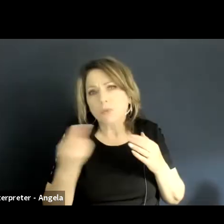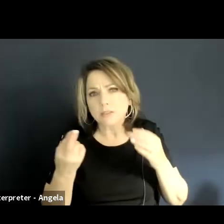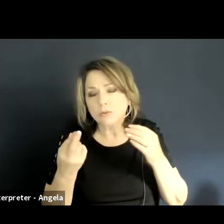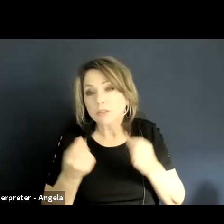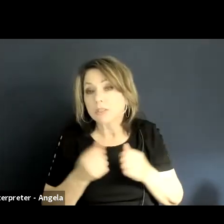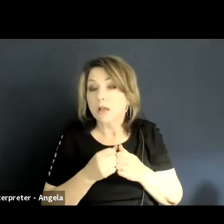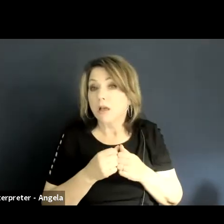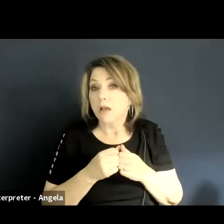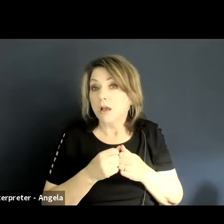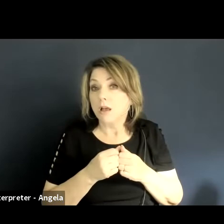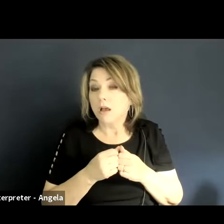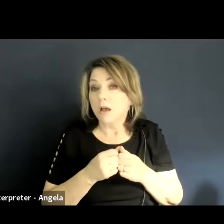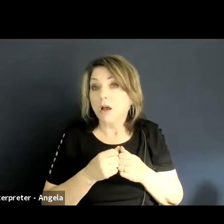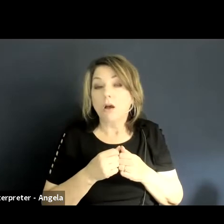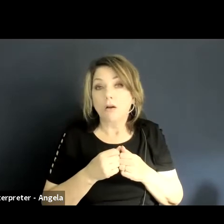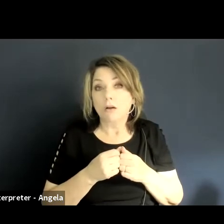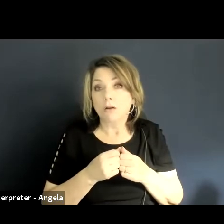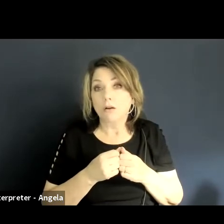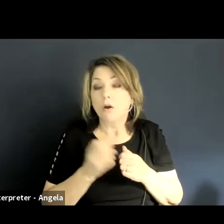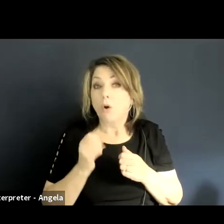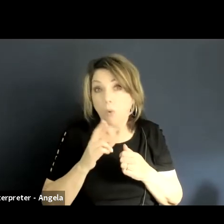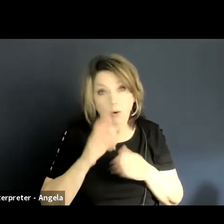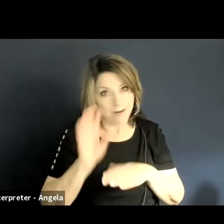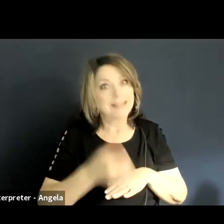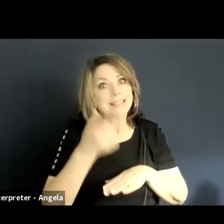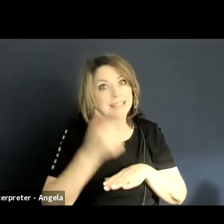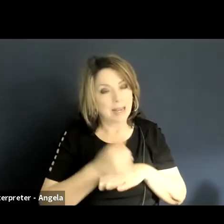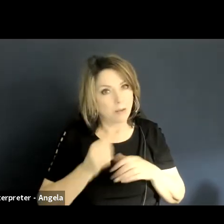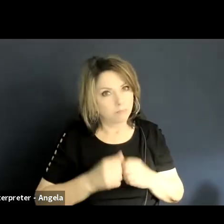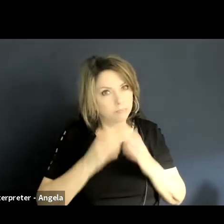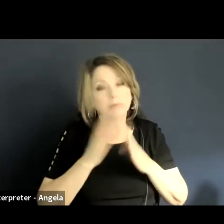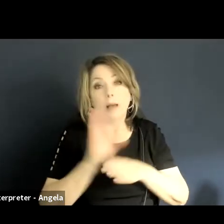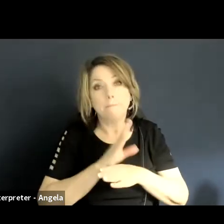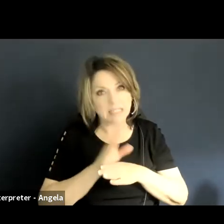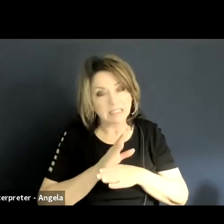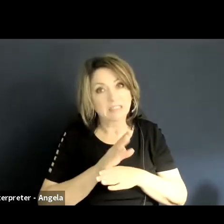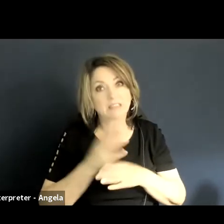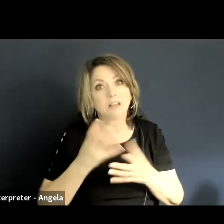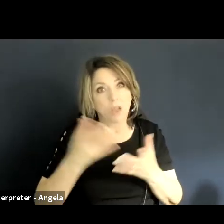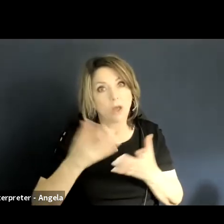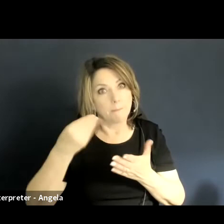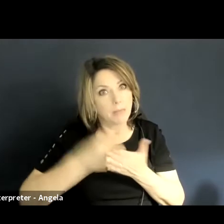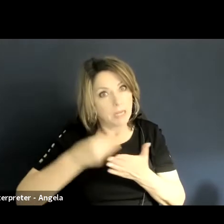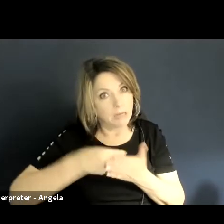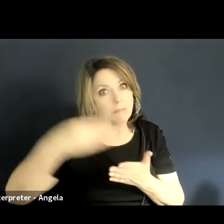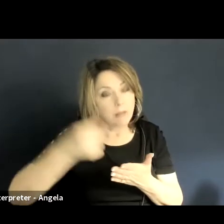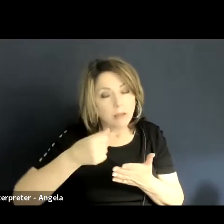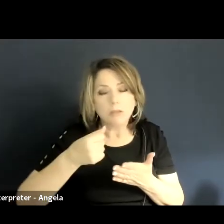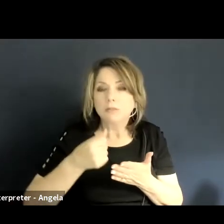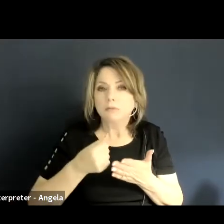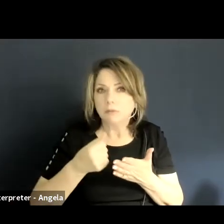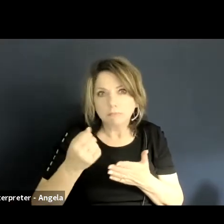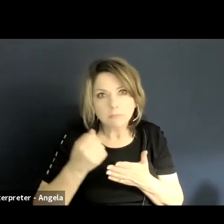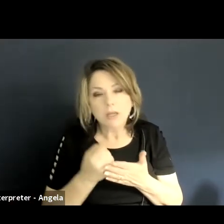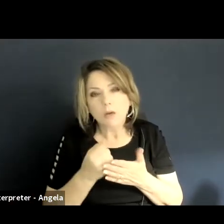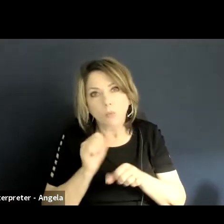is it we're going to set up a business and it will require numerous sources. So that helps people get a grip on their